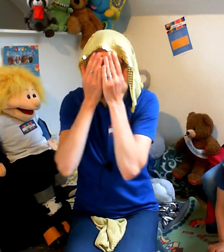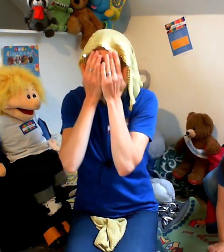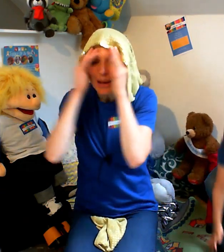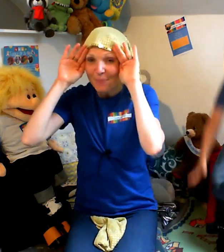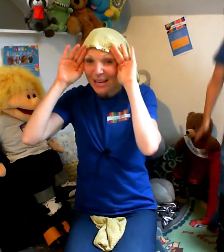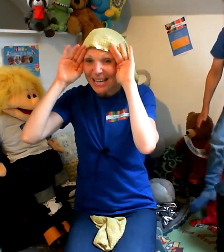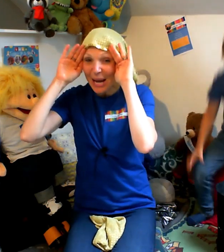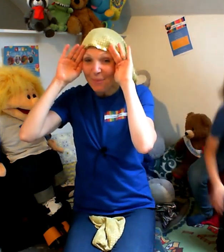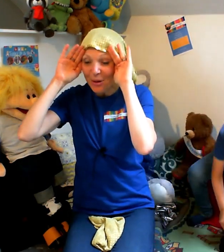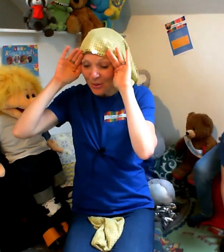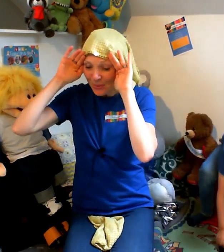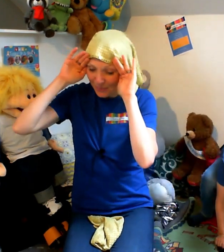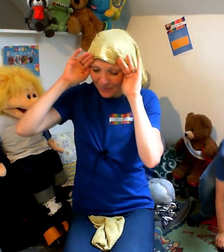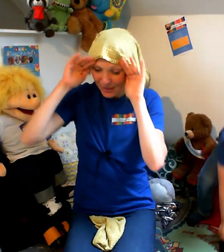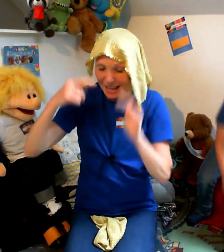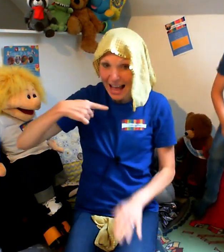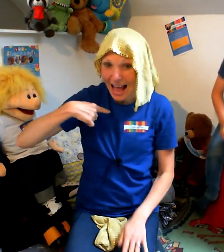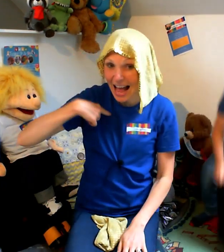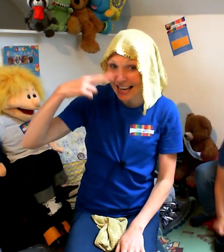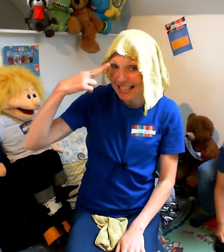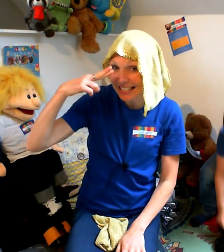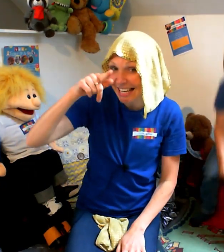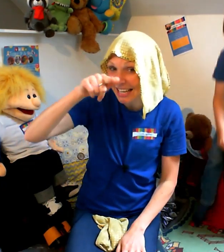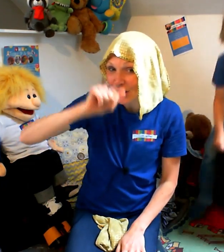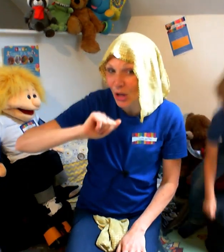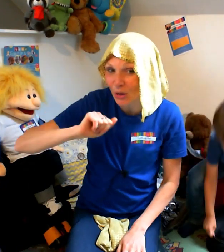Peekaboo, peekaboo, I see you.